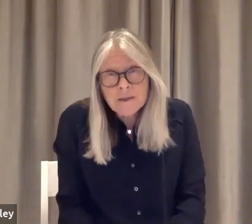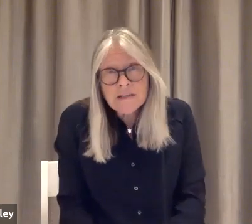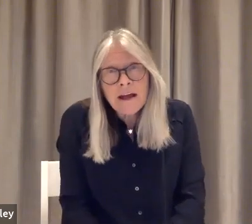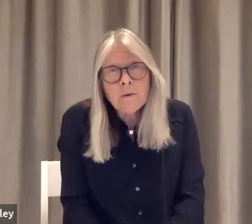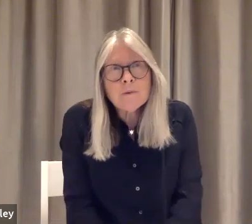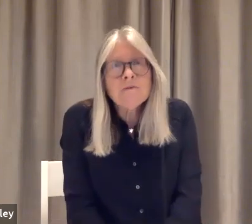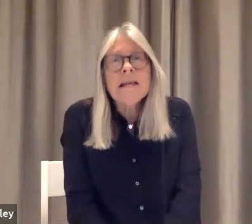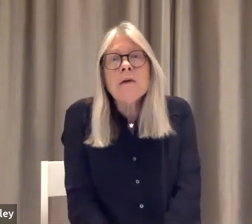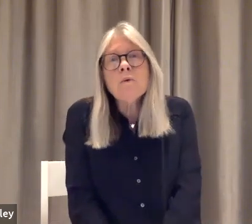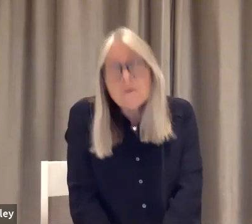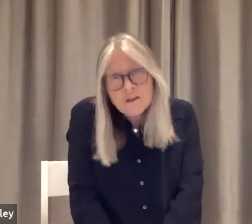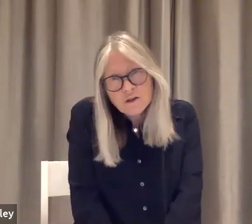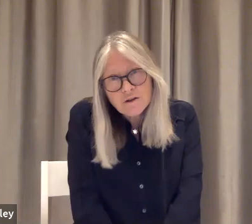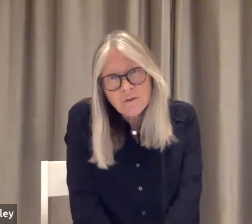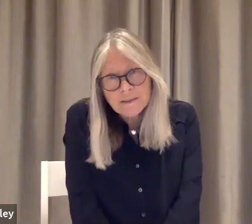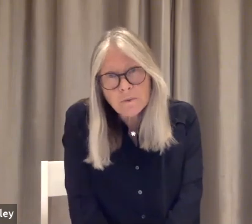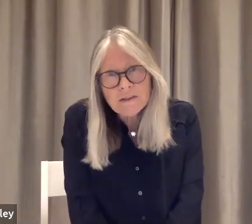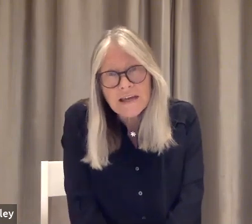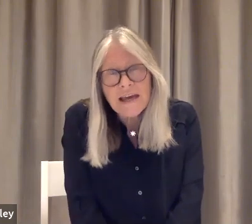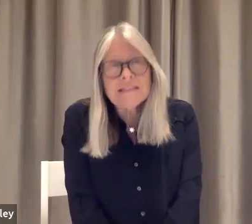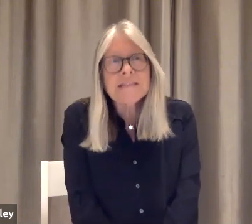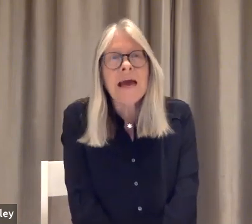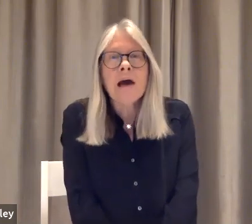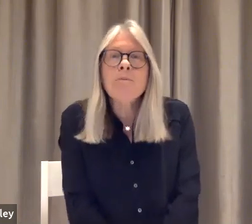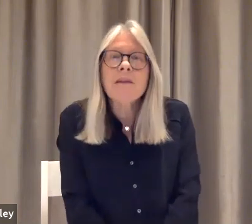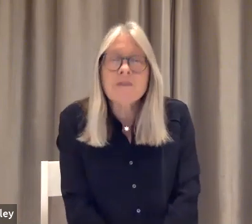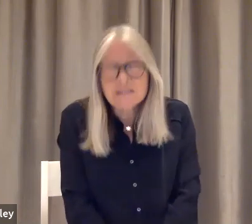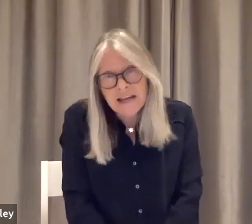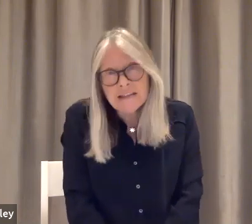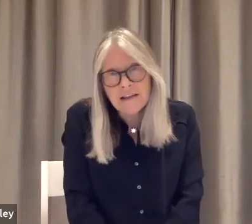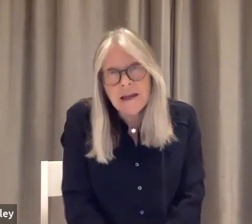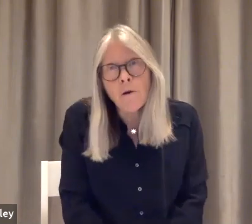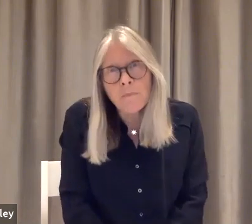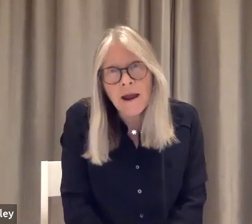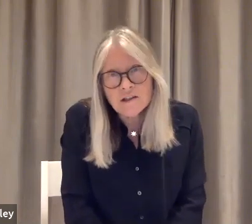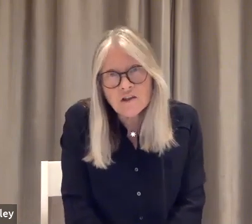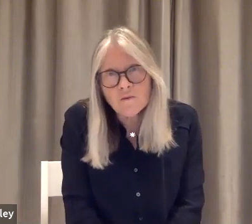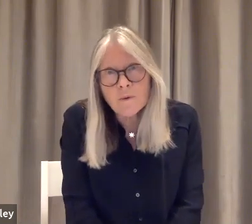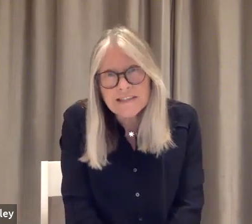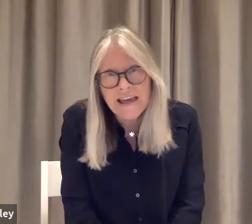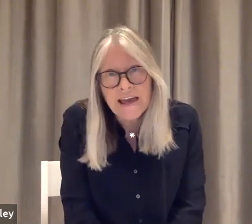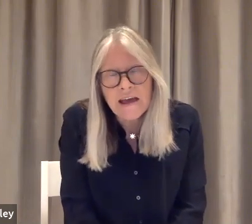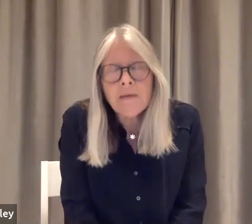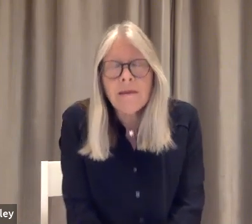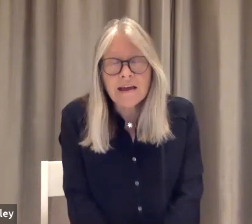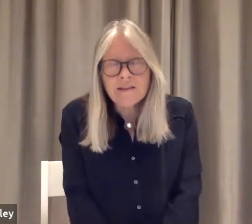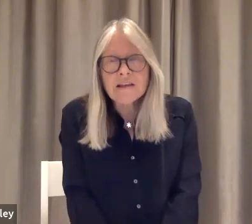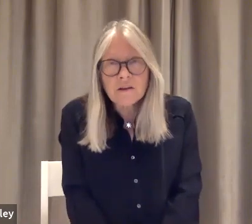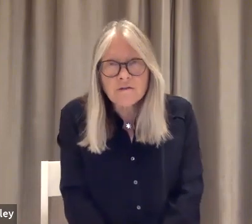expressive language, but for nearly all of the children that we're supporting, it's helping their understanding, their comprehension of what we're saying, making things really